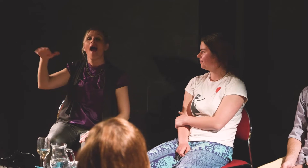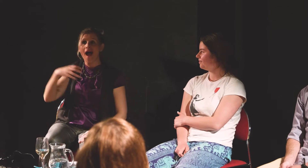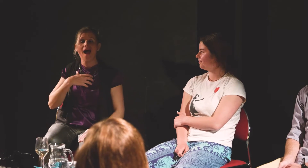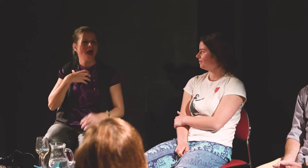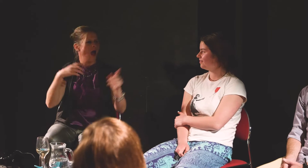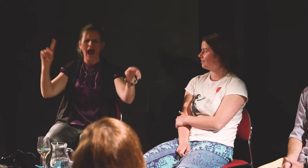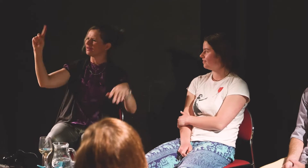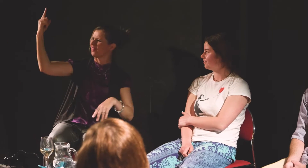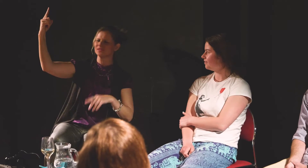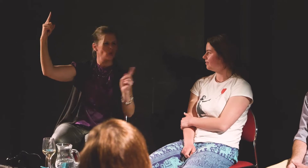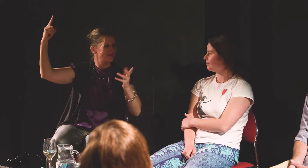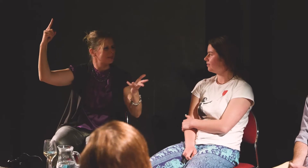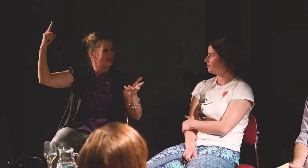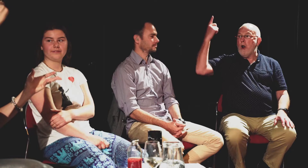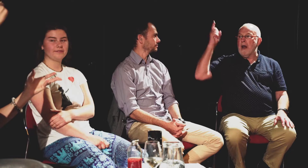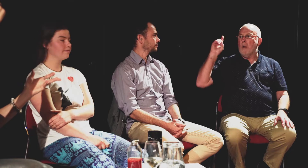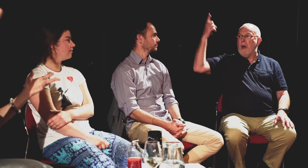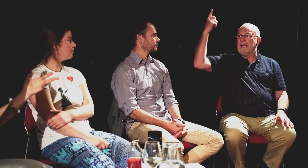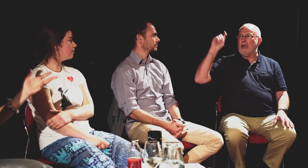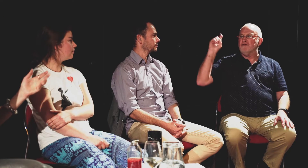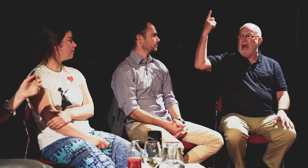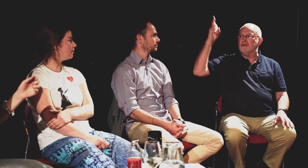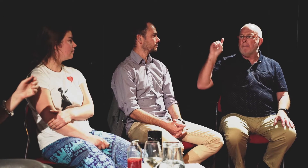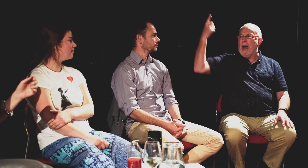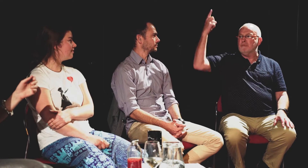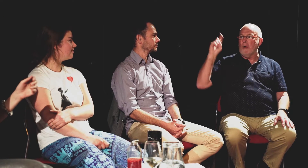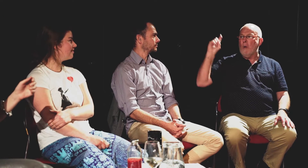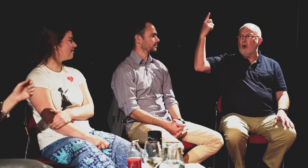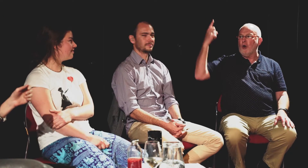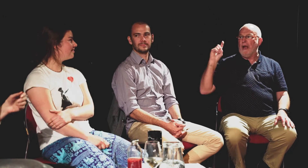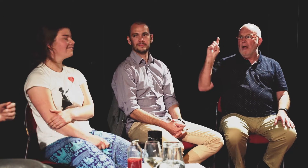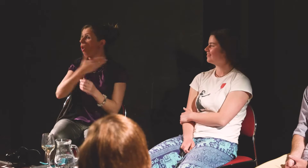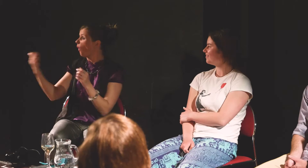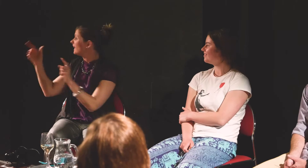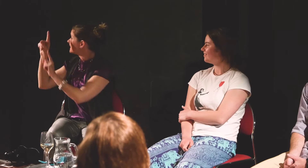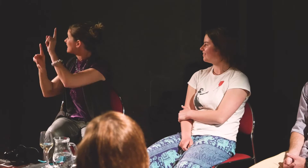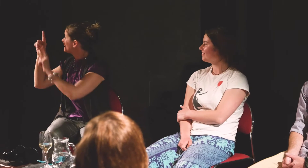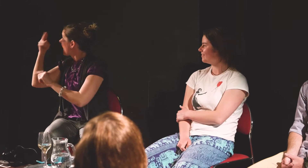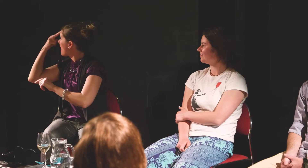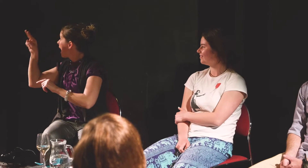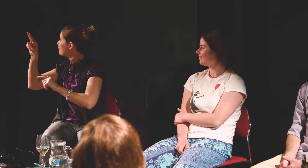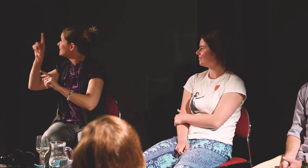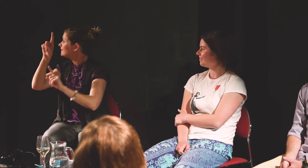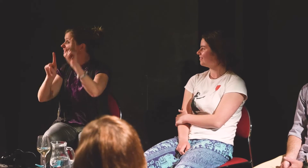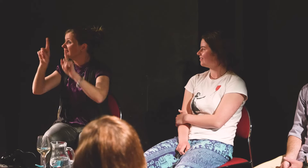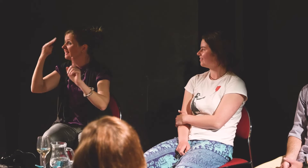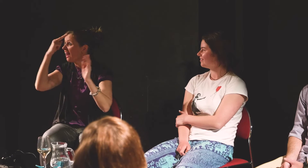Human? So what did this mean? This was any city. Auckland, Wellington, Christchurch. All